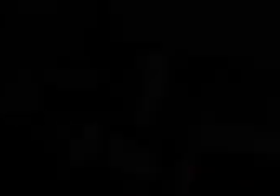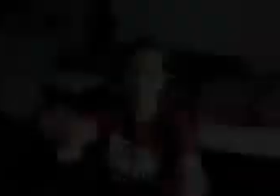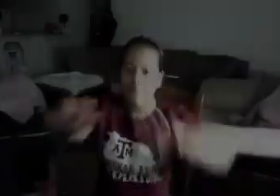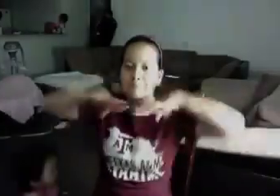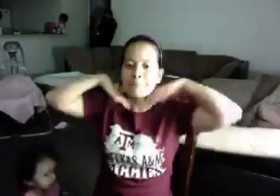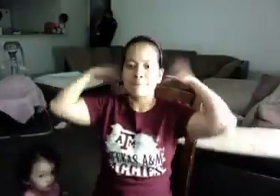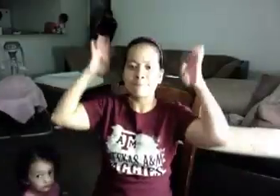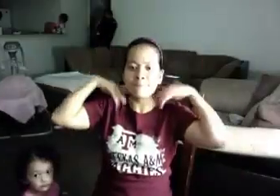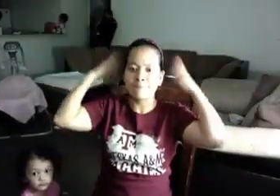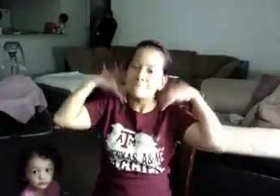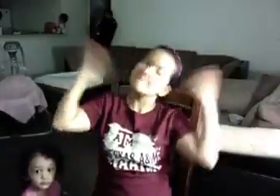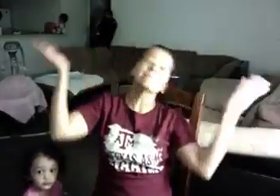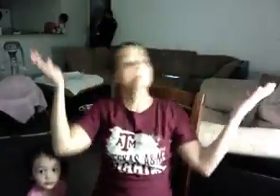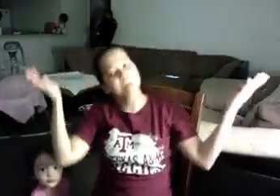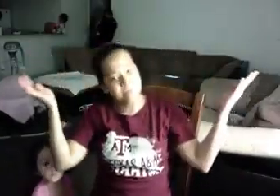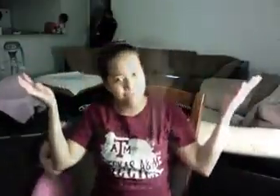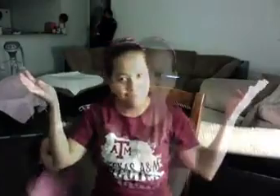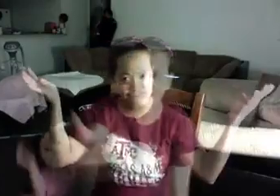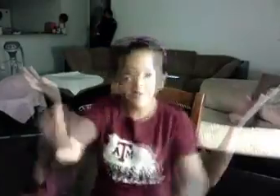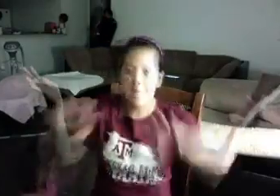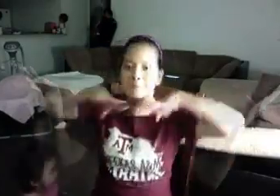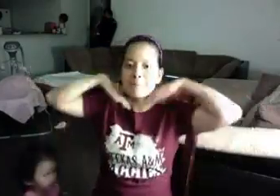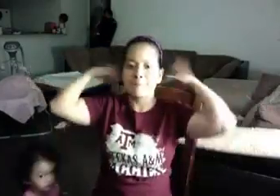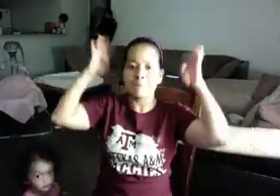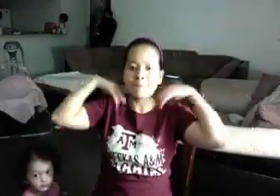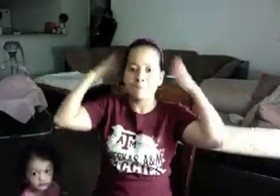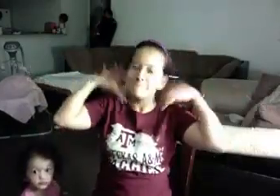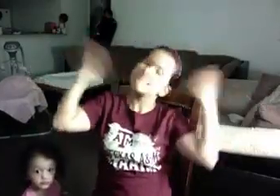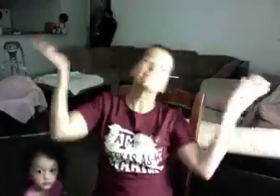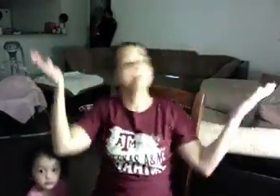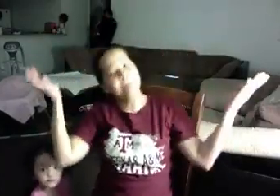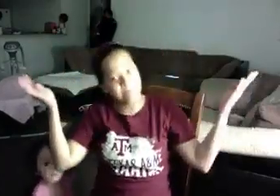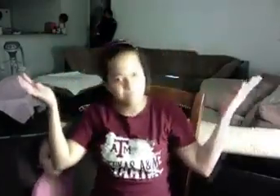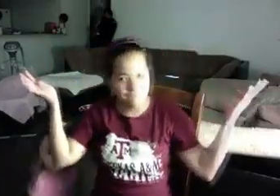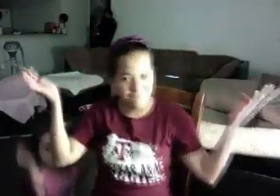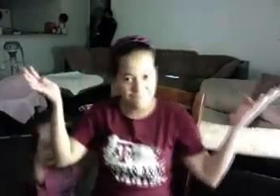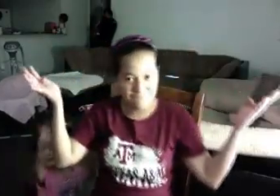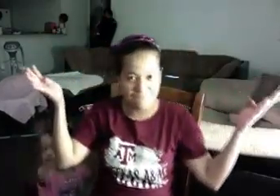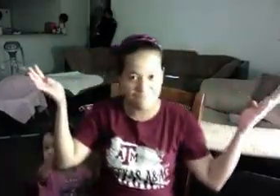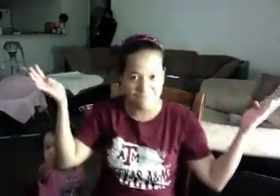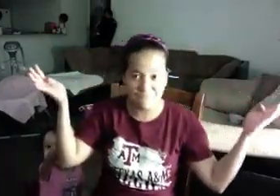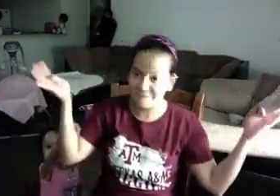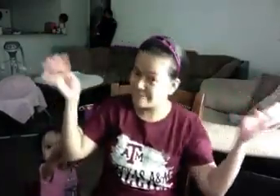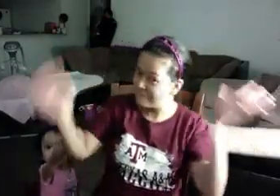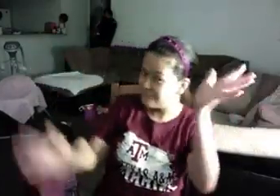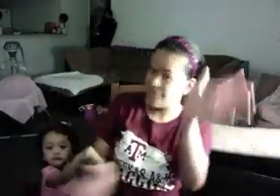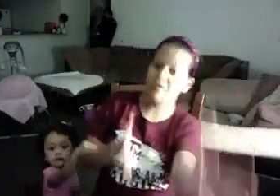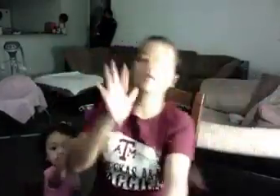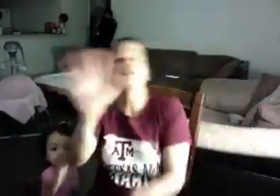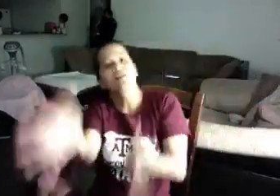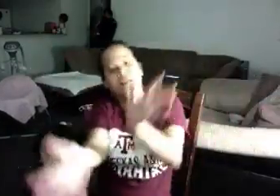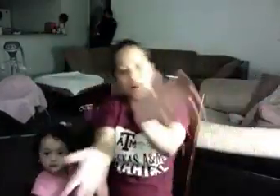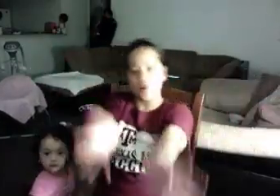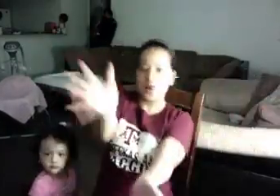panlito, panlito, panlito, let's PR, hygiene, alcohol,